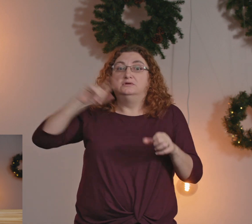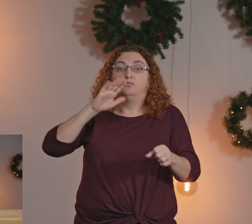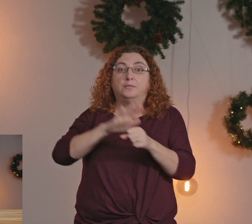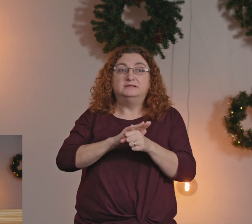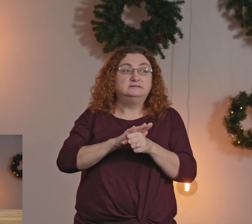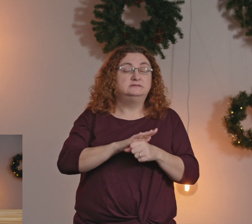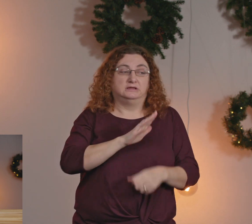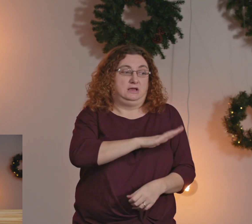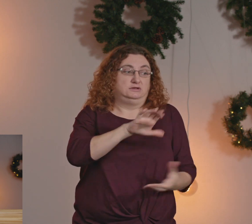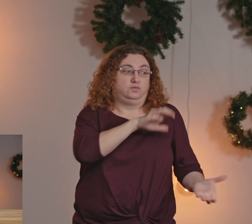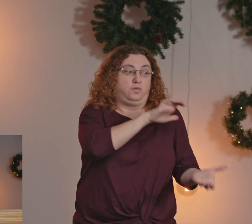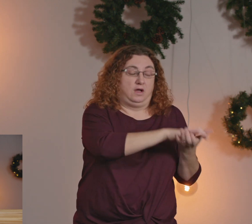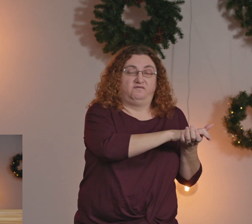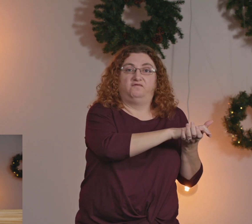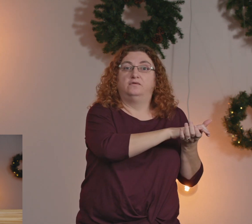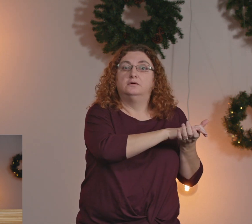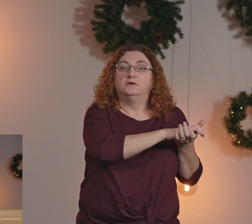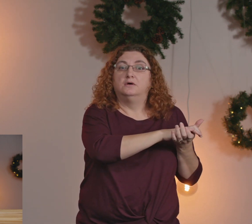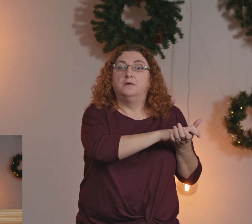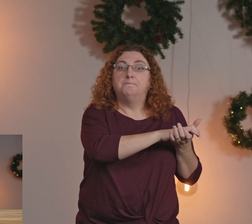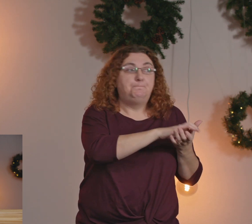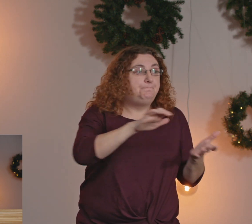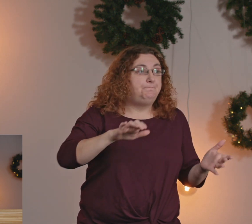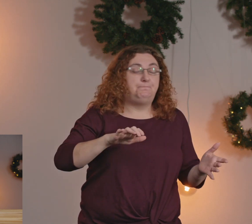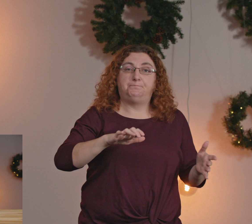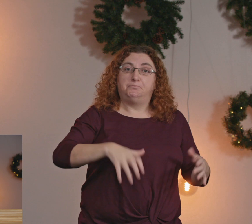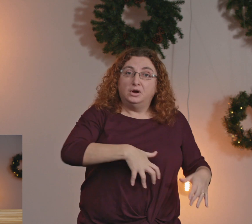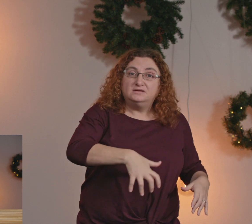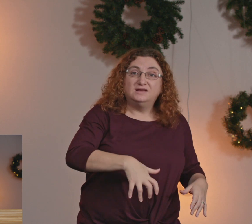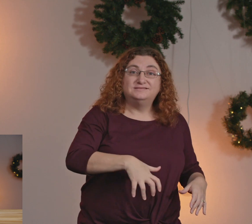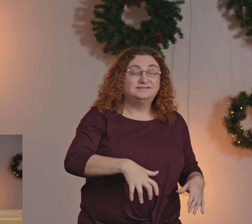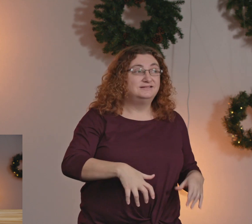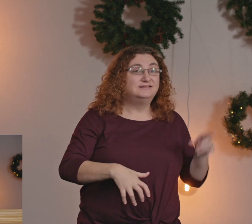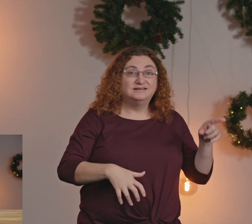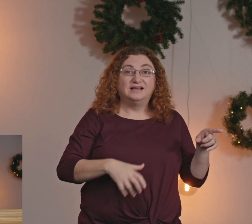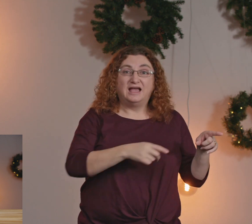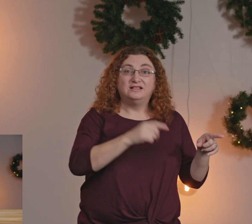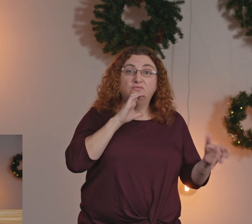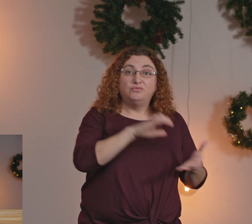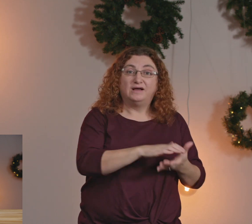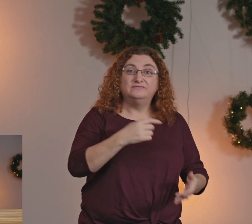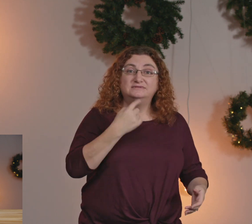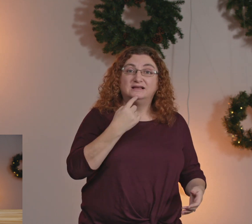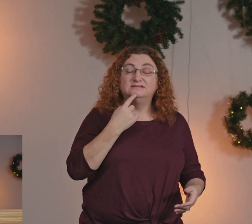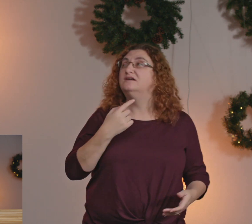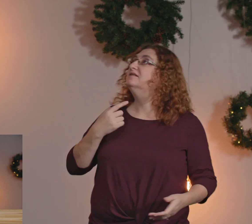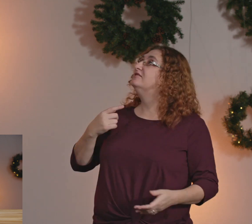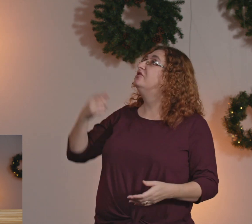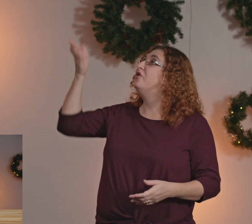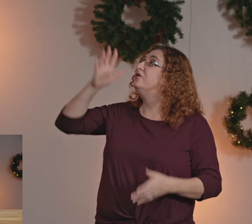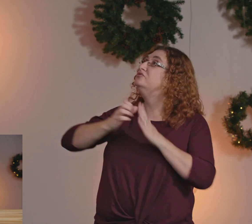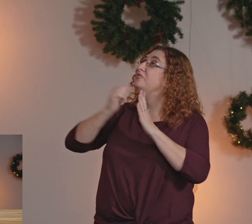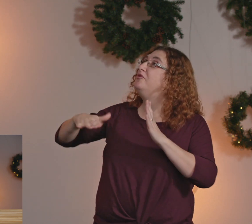being pregnant in her old age. And she says later that God has removed my disgrace from me among the people.